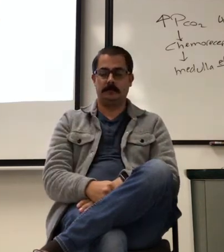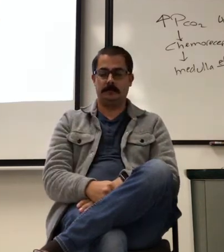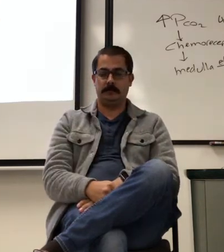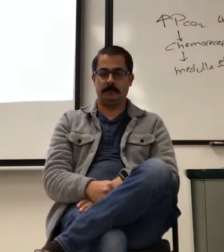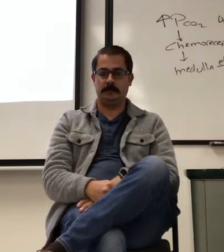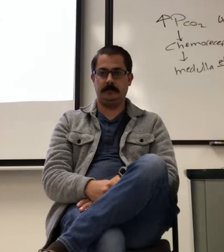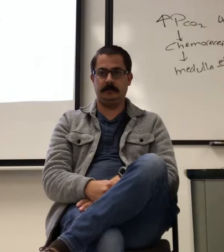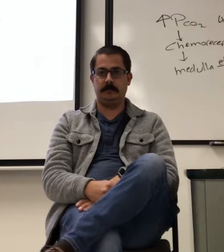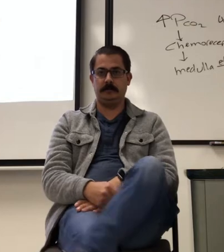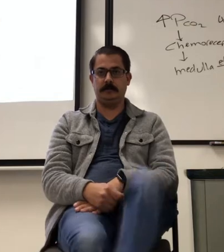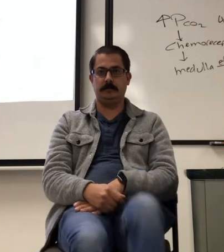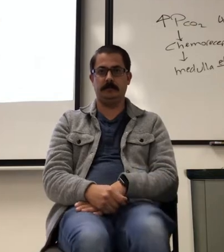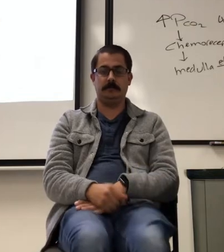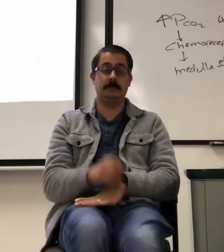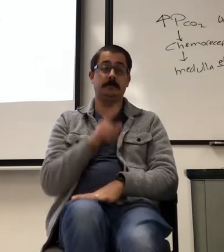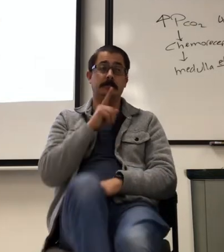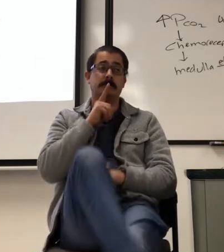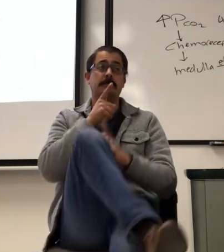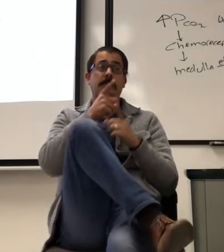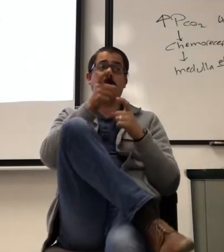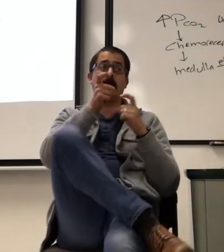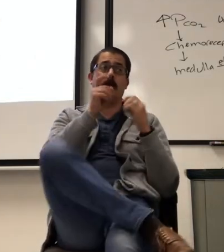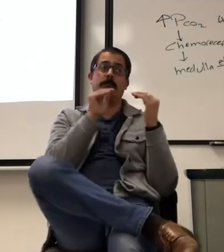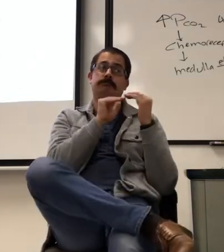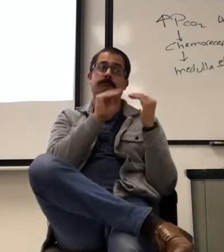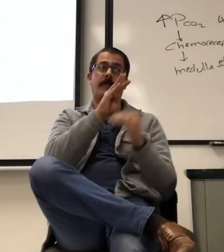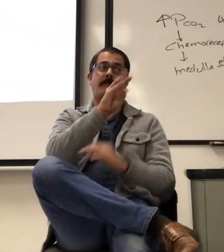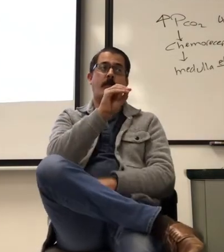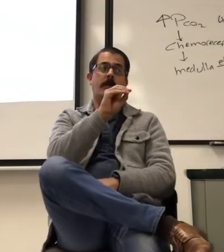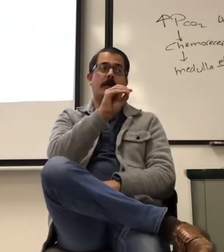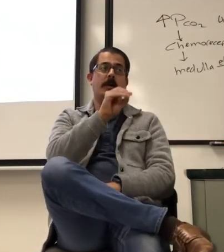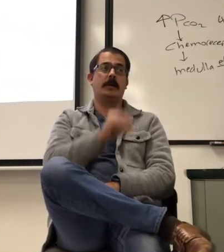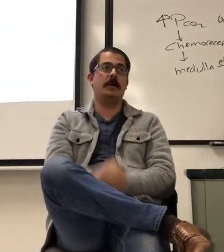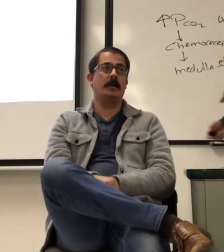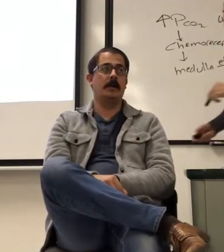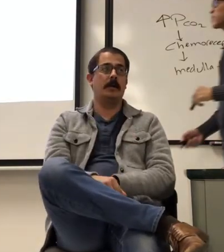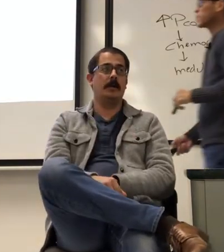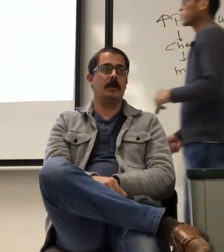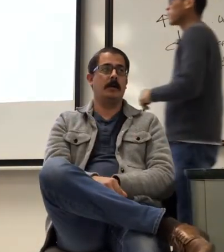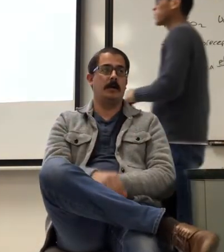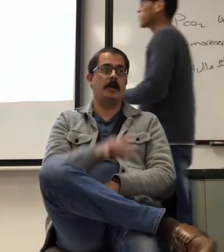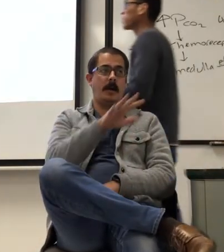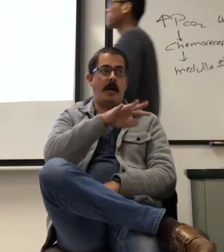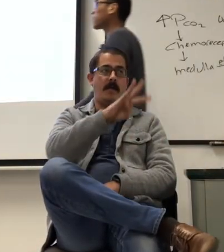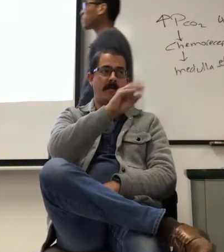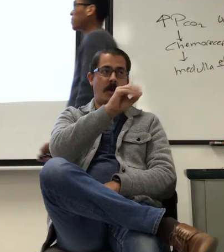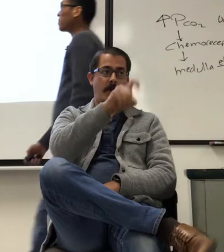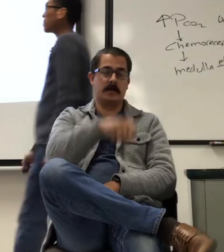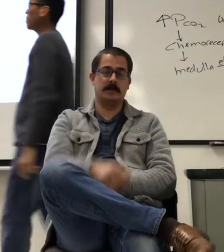It's tightly regulated, keep it at 40. You want to do that because